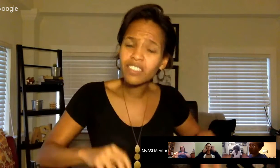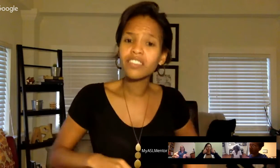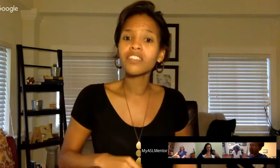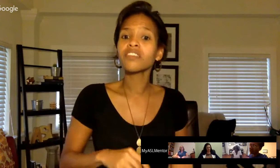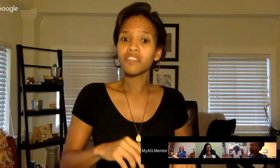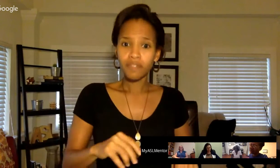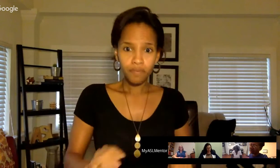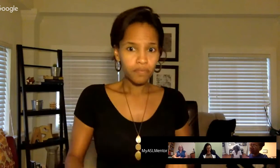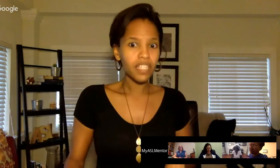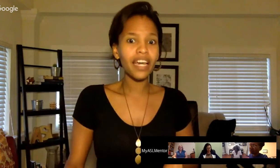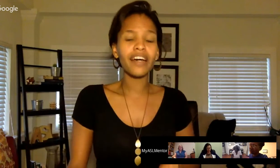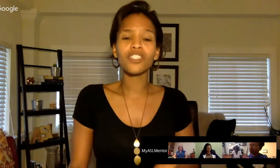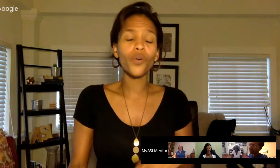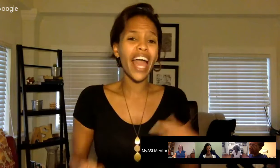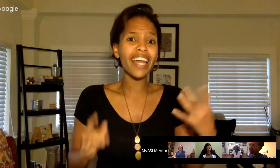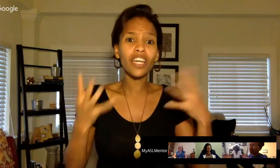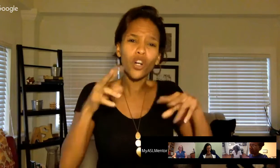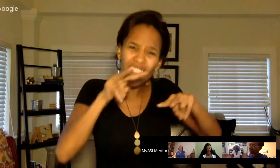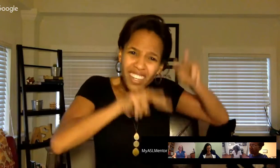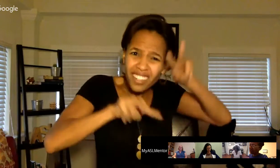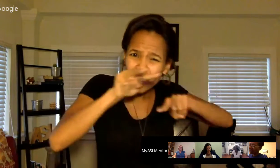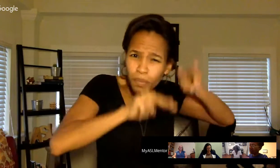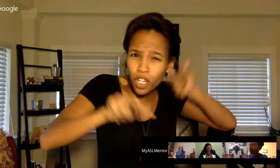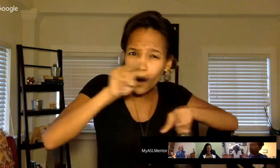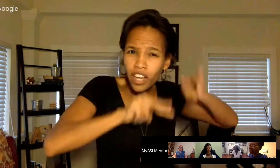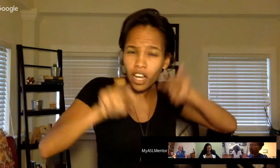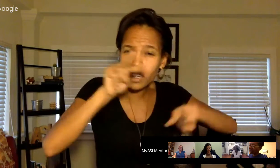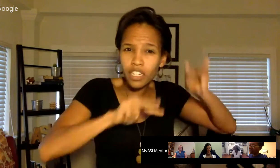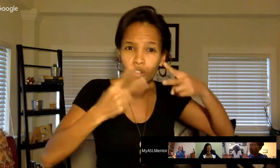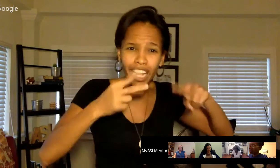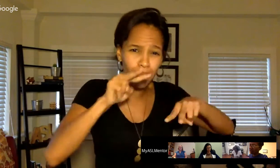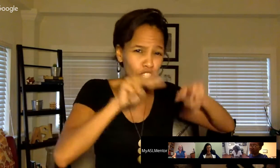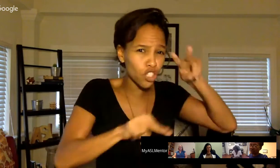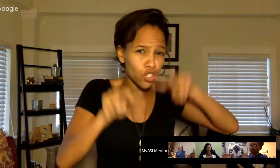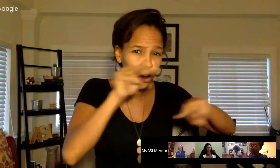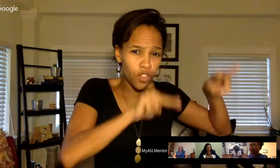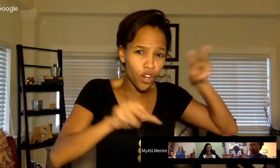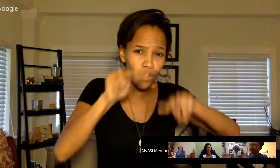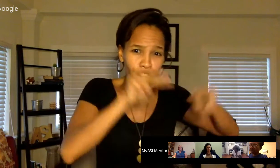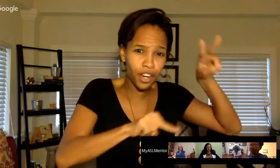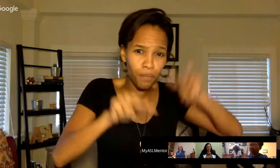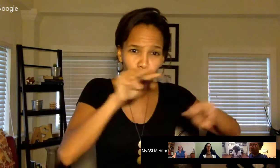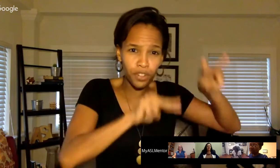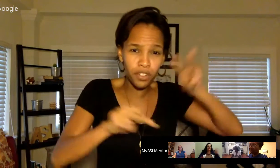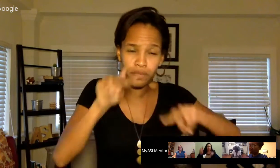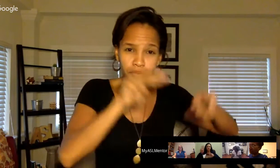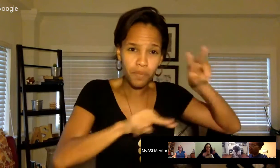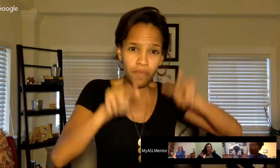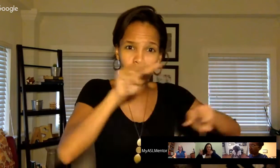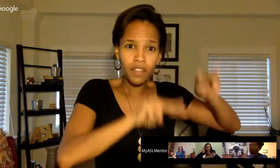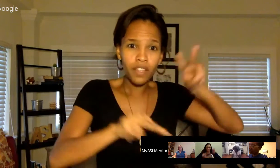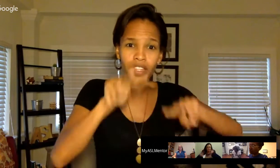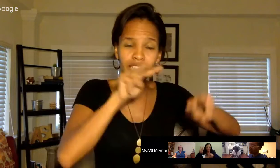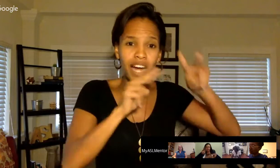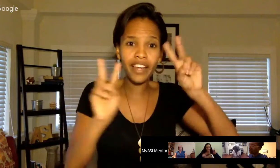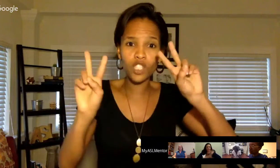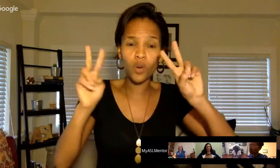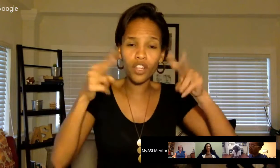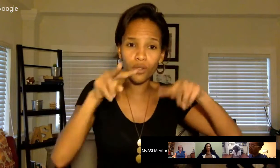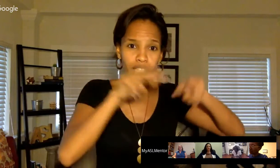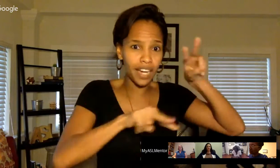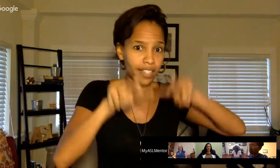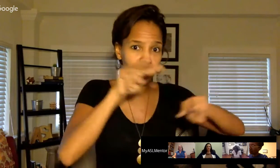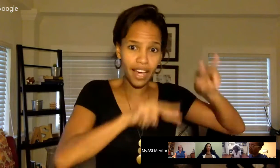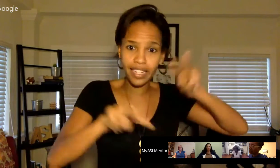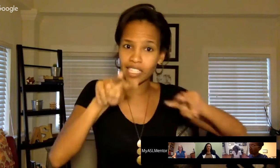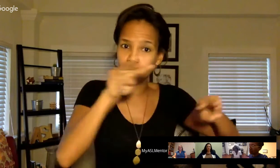on. Yeah, so this could be going on. It would have to be a circle though, very important. This sign is one of